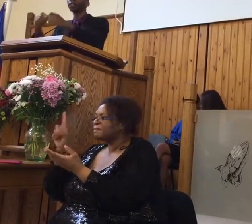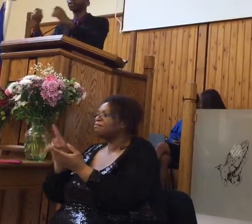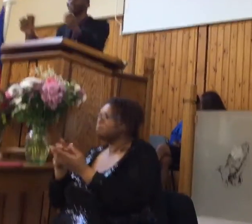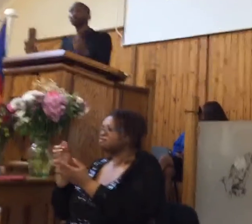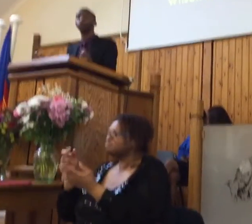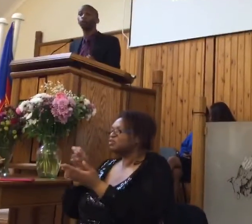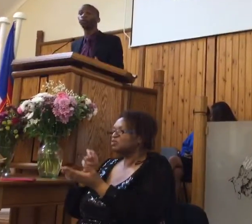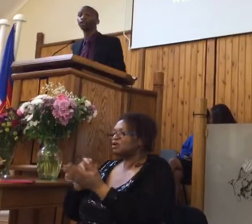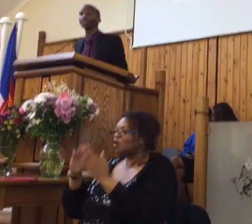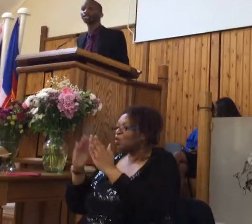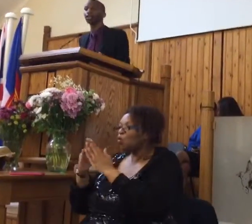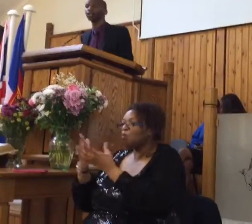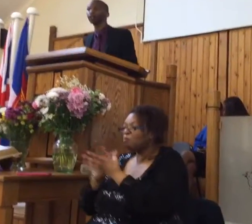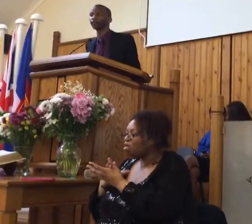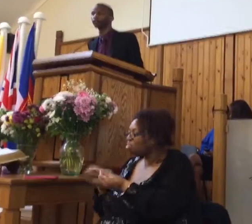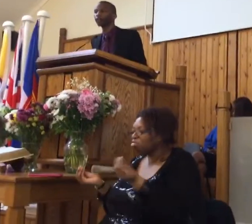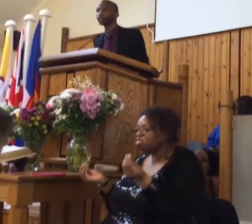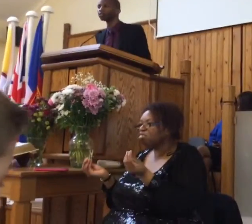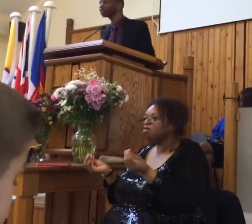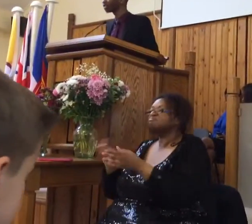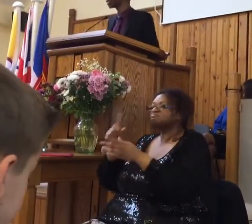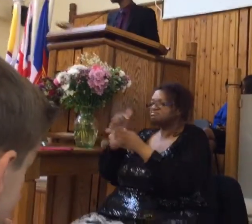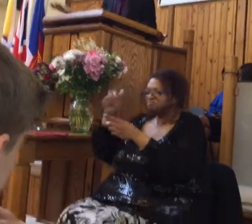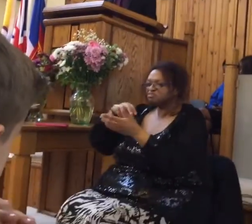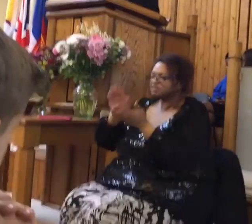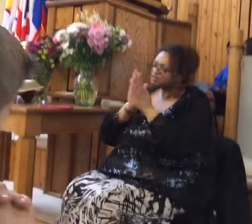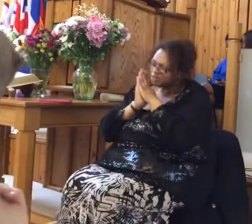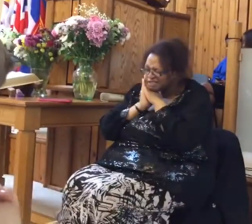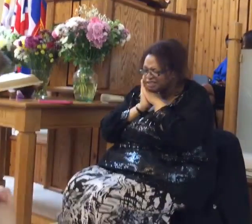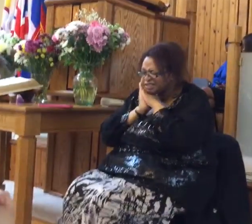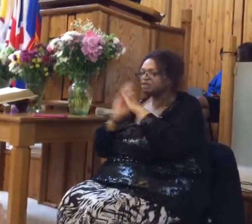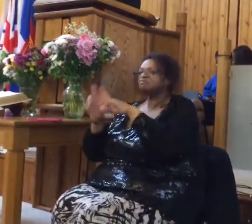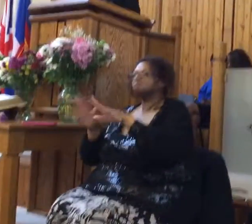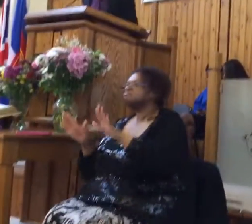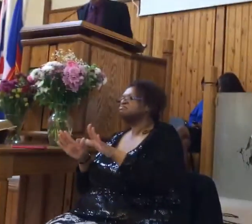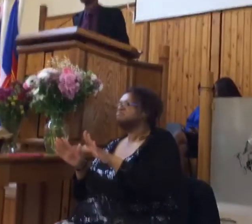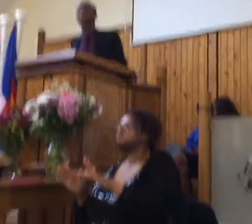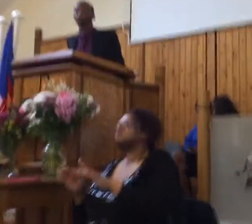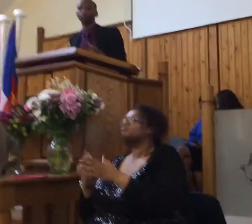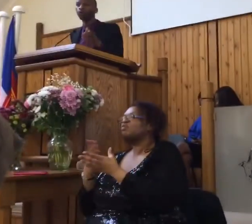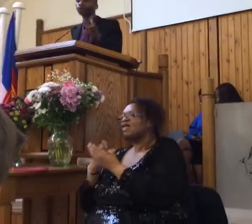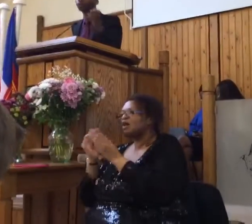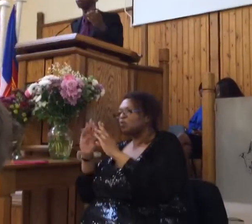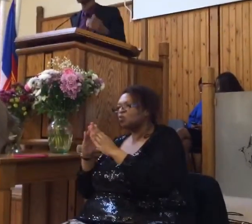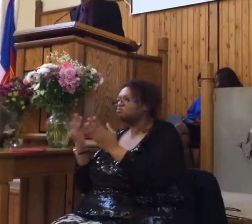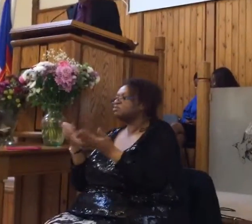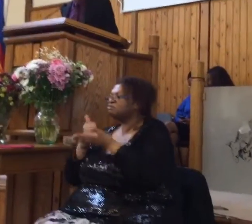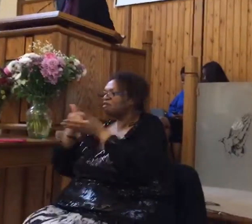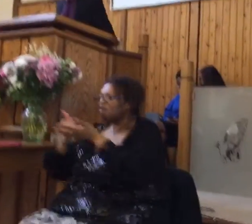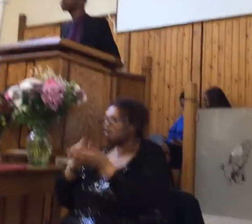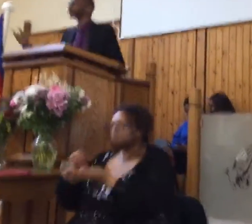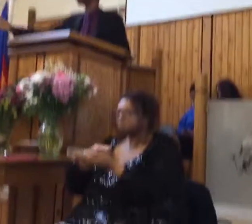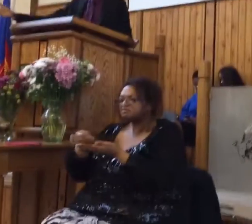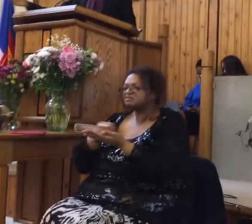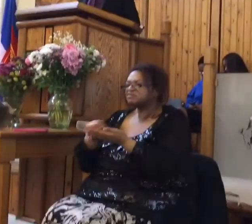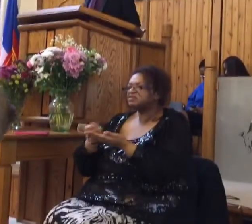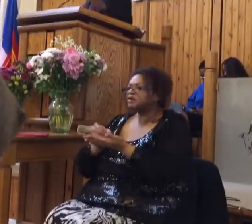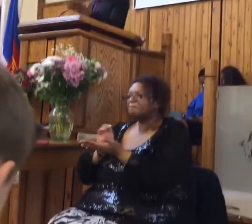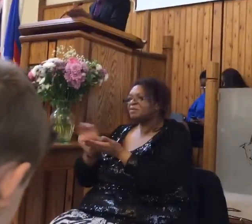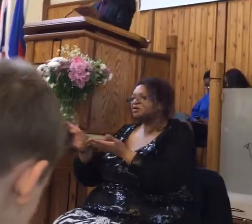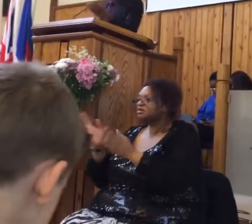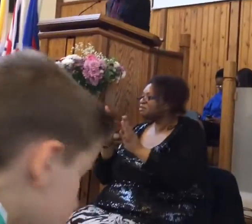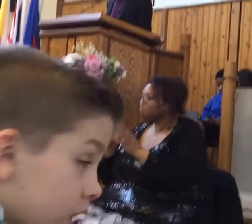know, give them, you know, like small booklets that you can give them. So it's just a small idea of what you can actually go and do, like when you're walking through town. Instead of just giving money,